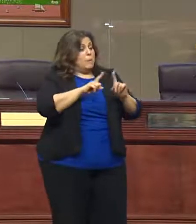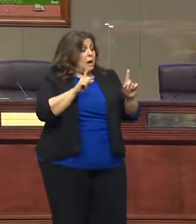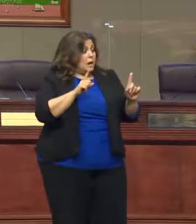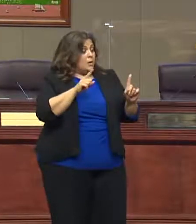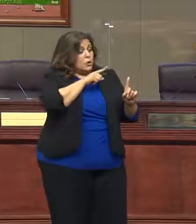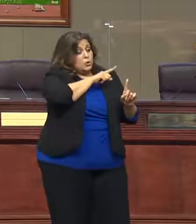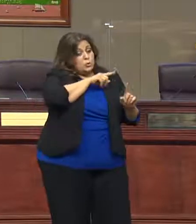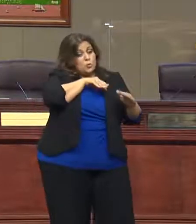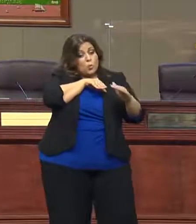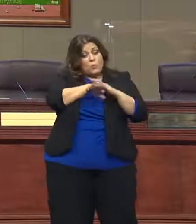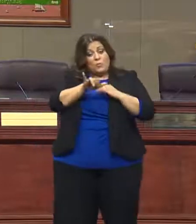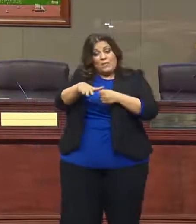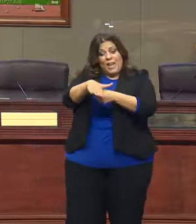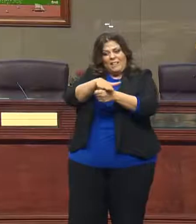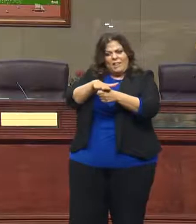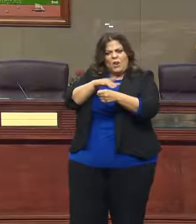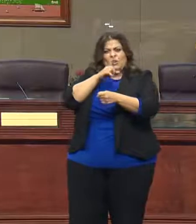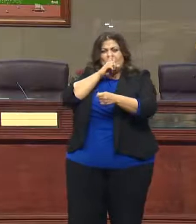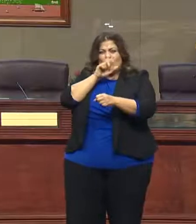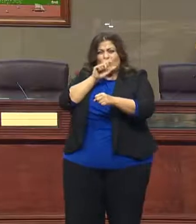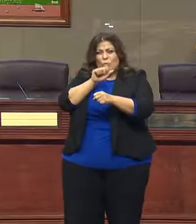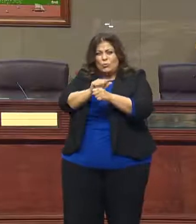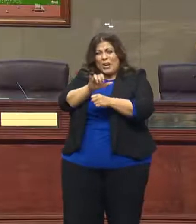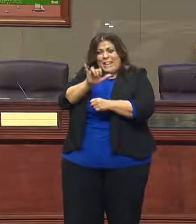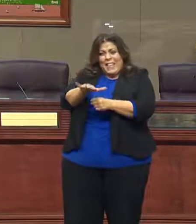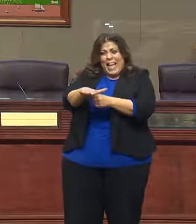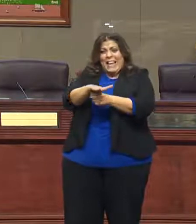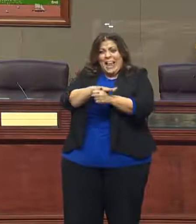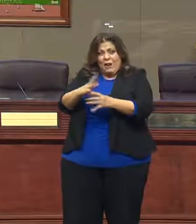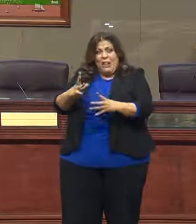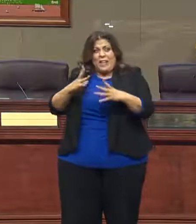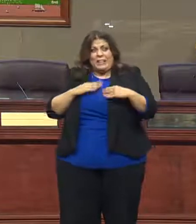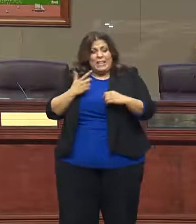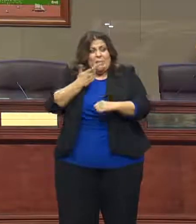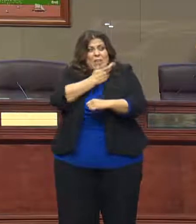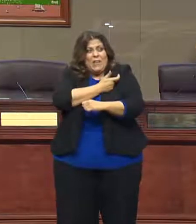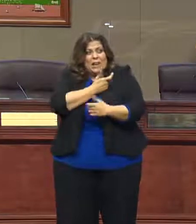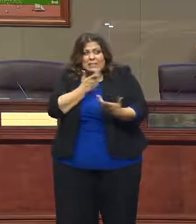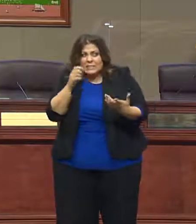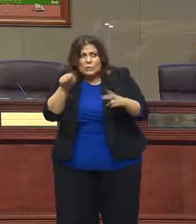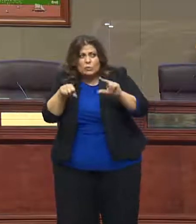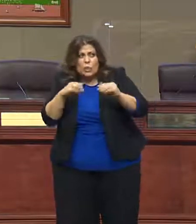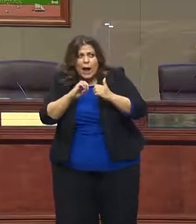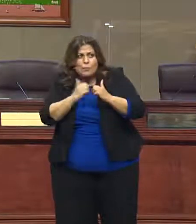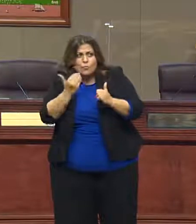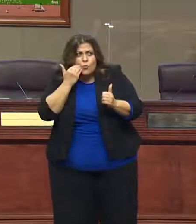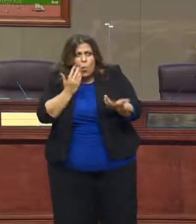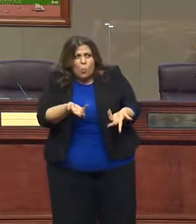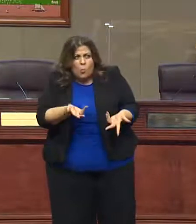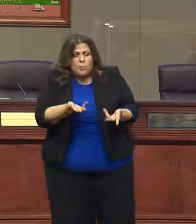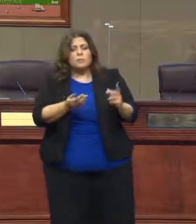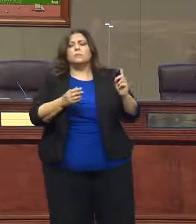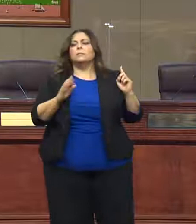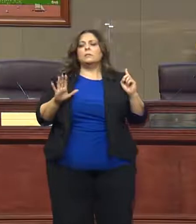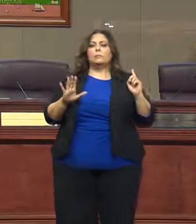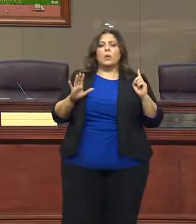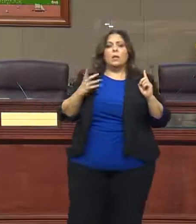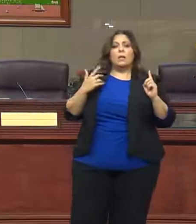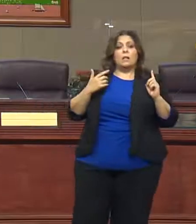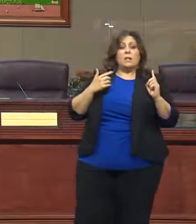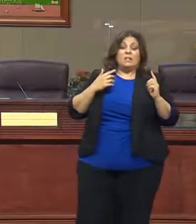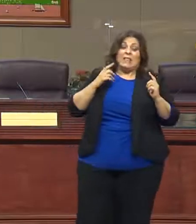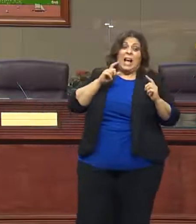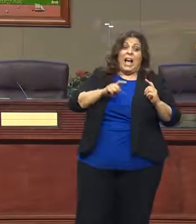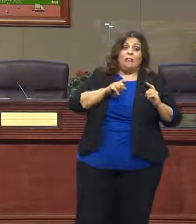reach in some of these underserved communities? Well, the proof's in the pudding. You know, one of the maps that was up there earlier today from Barber